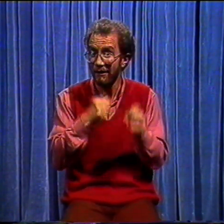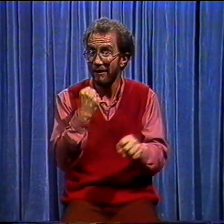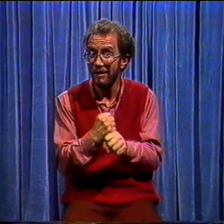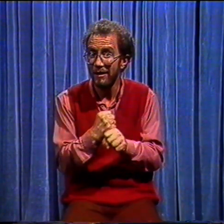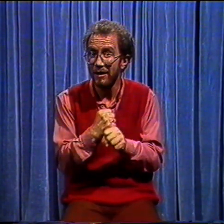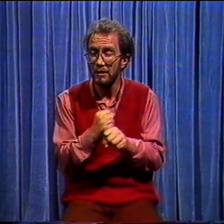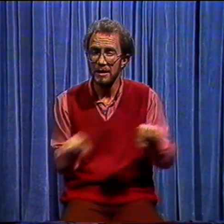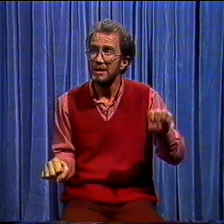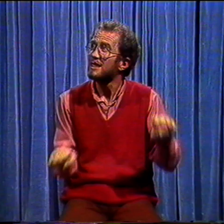bouncing back.